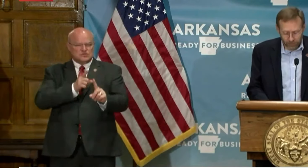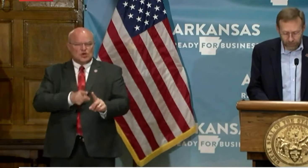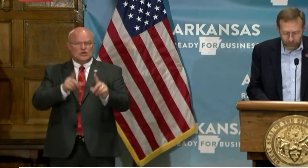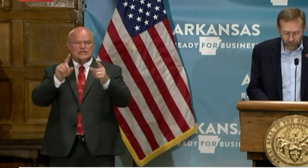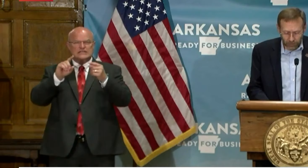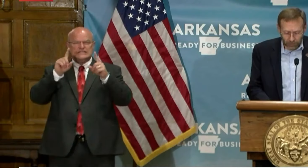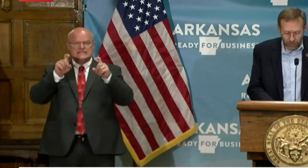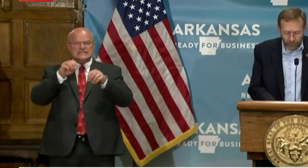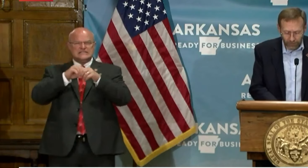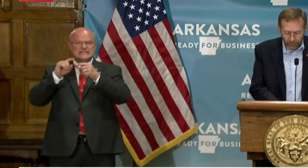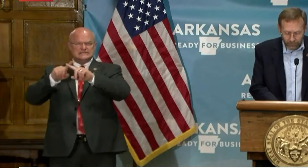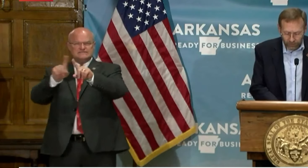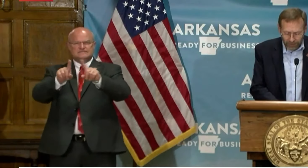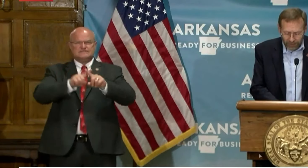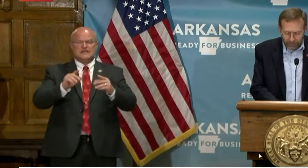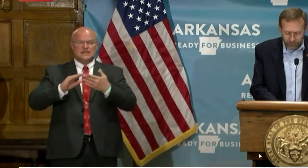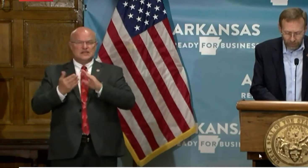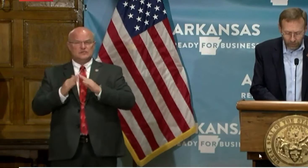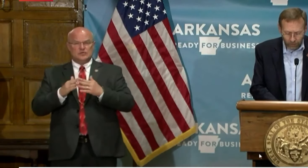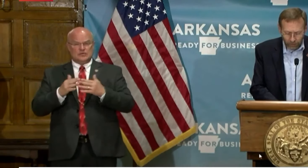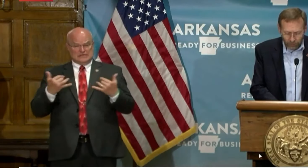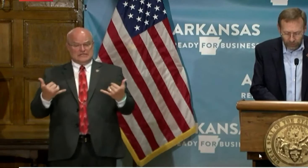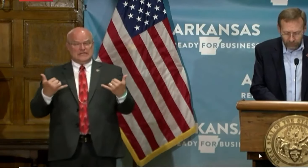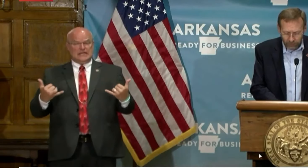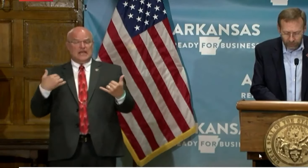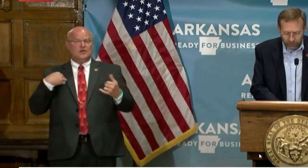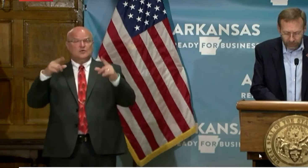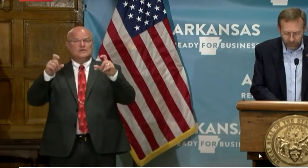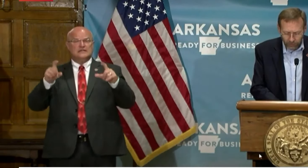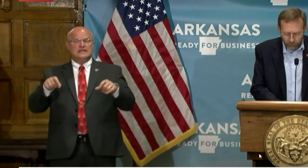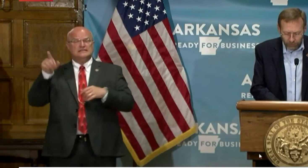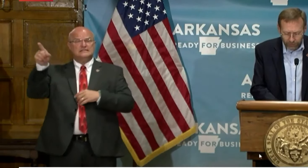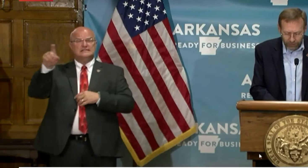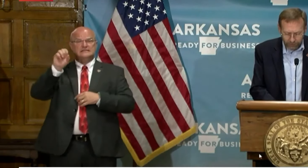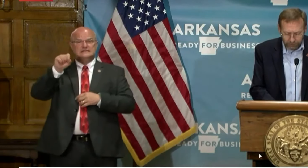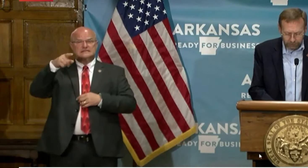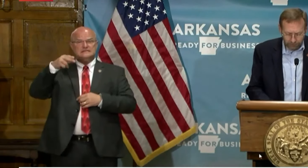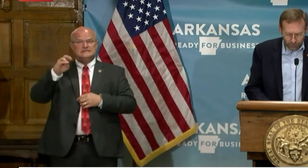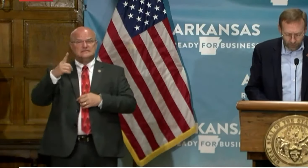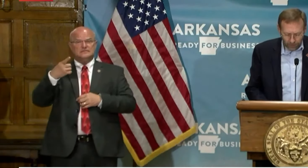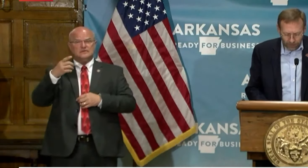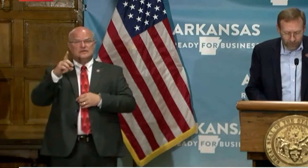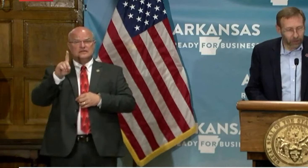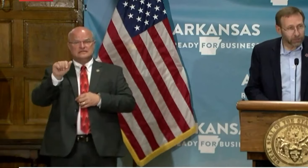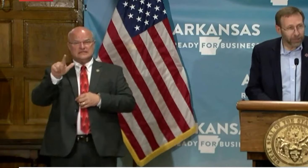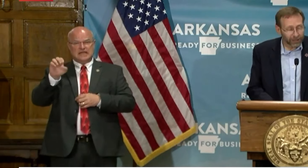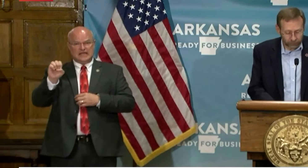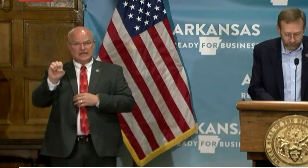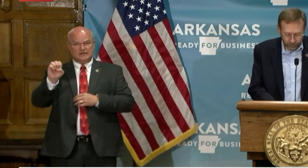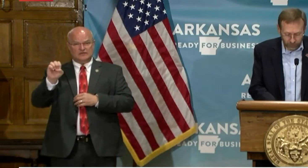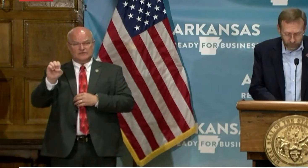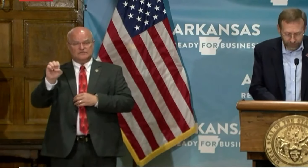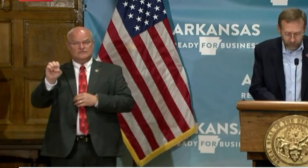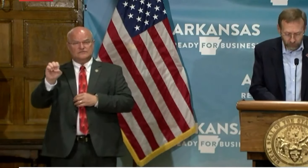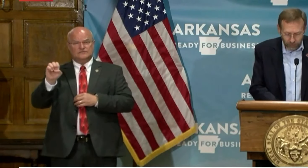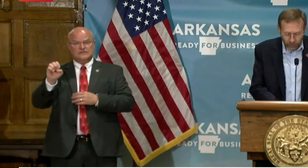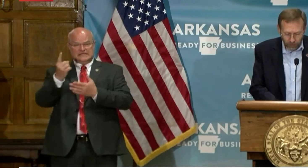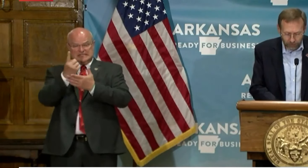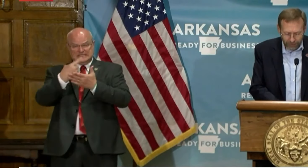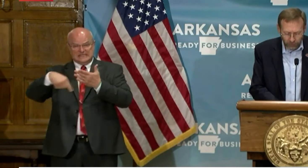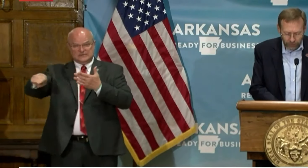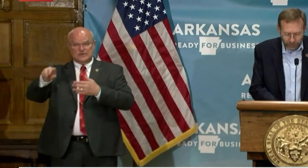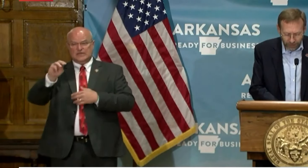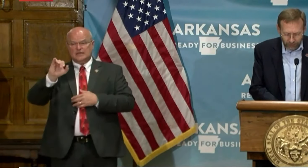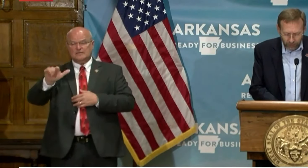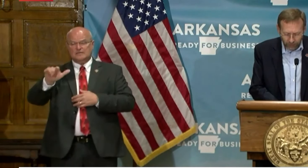in communities. Today, we are testing in Springdale. Next week,